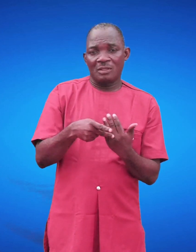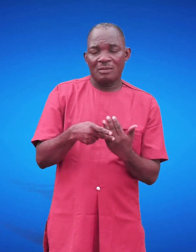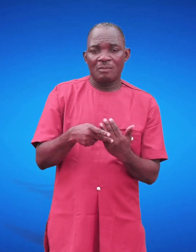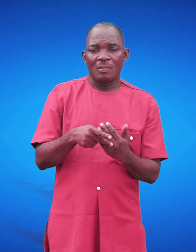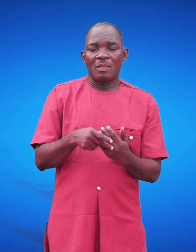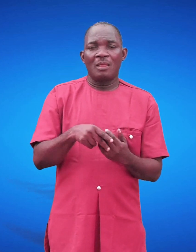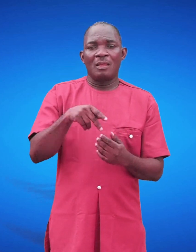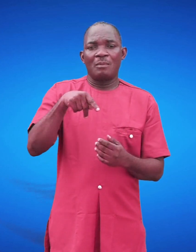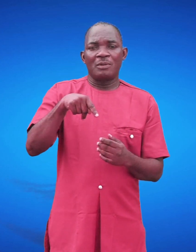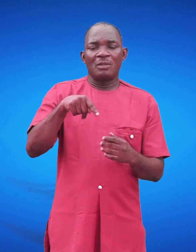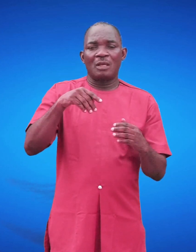P.O. Box